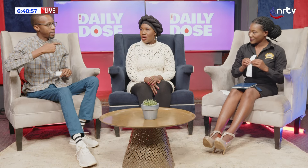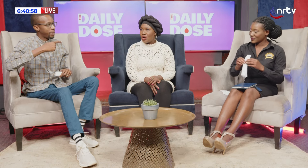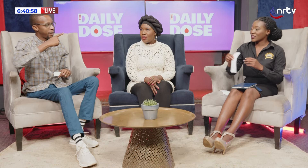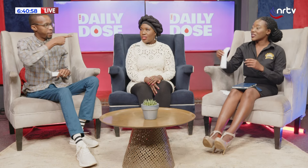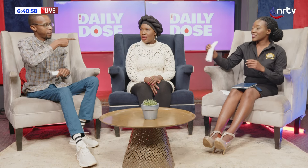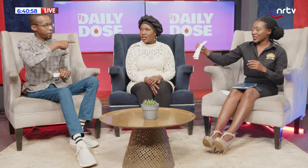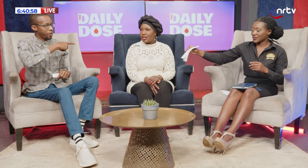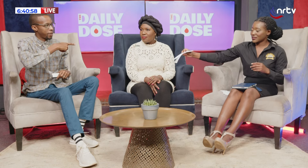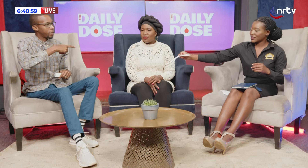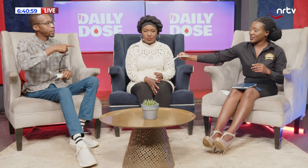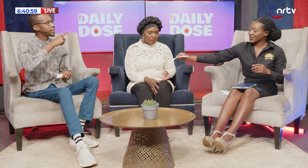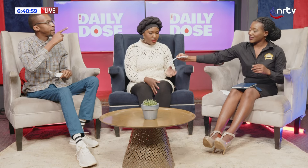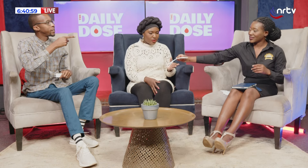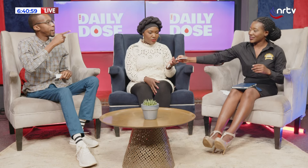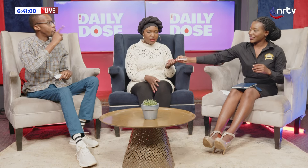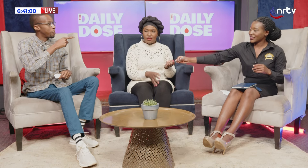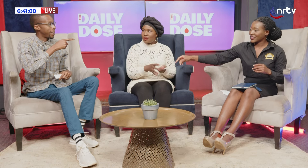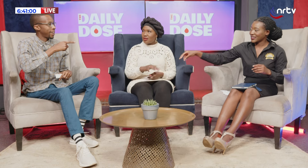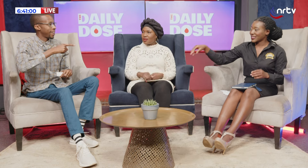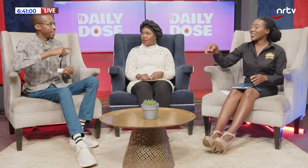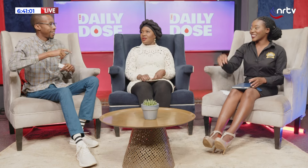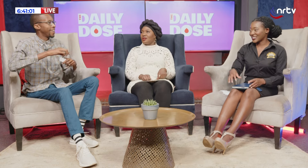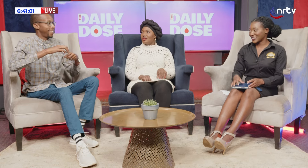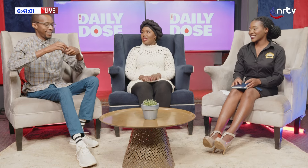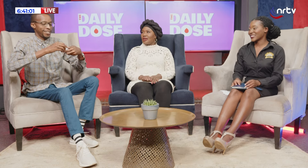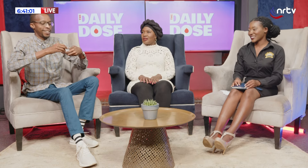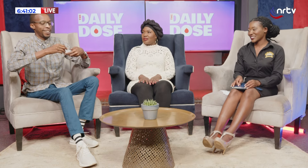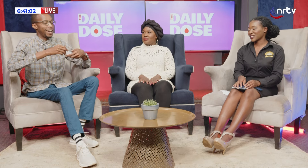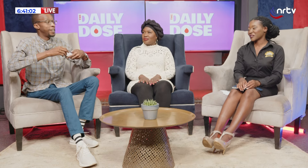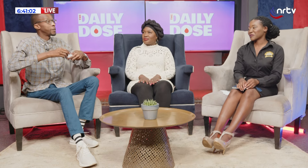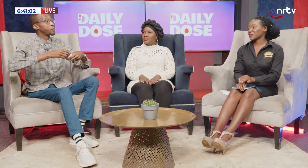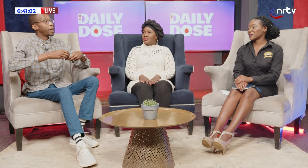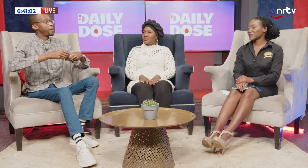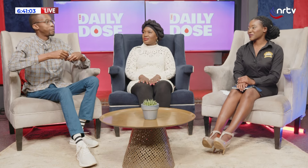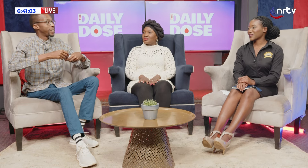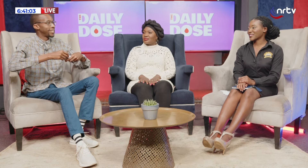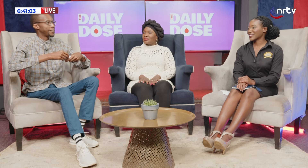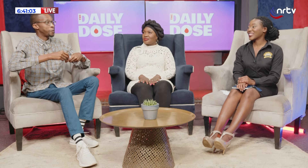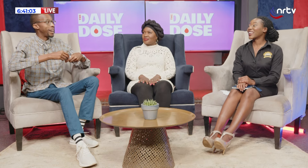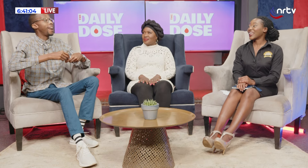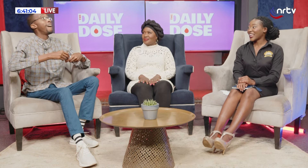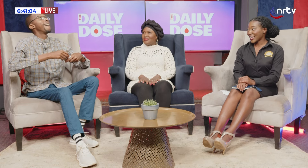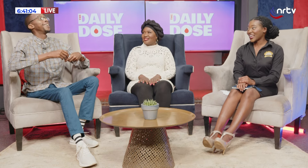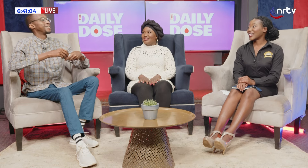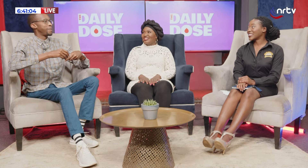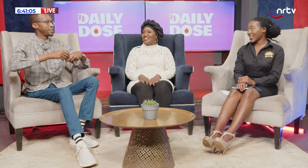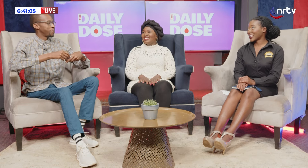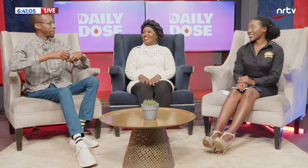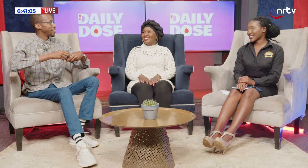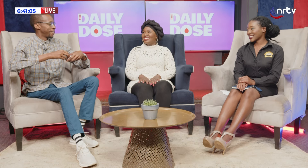Am I lip reading for her? Because that's a lip reading at Norma. Yes. Right. Yeah. And they say when I meet up with Lisa, it's going to be lies. Yes. All right. It should be